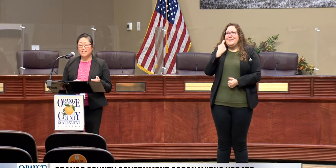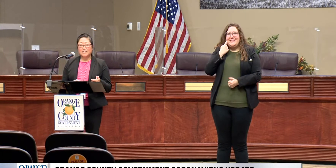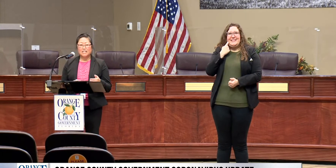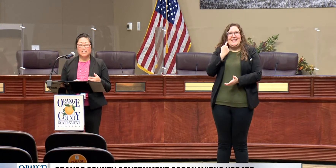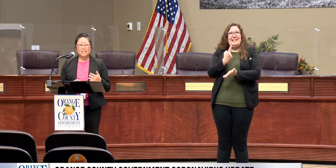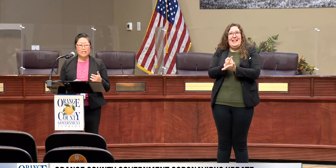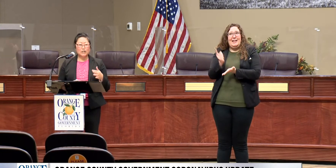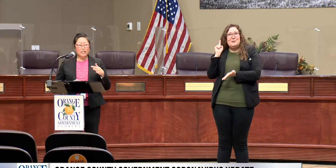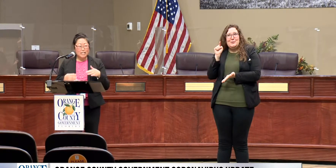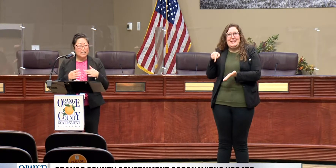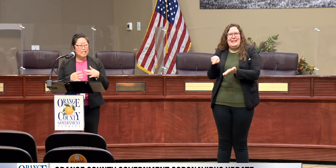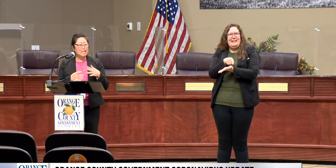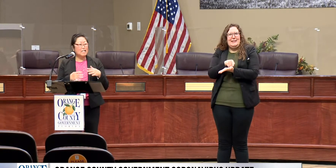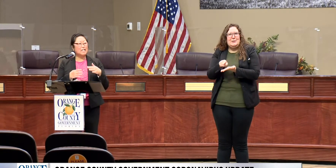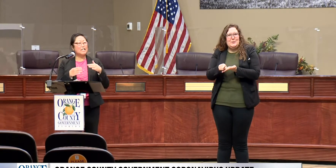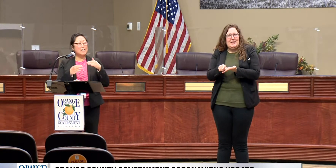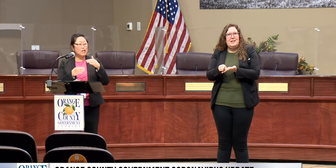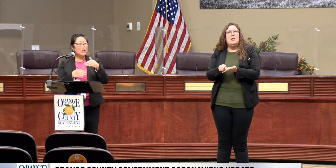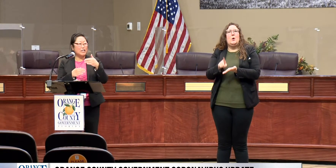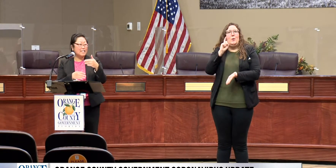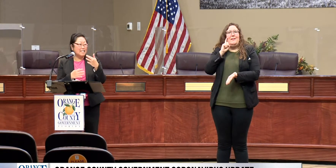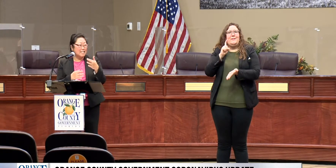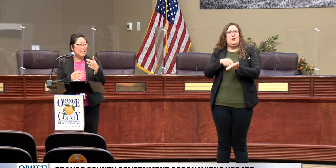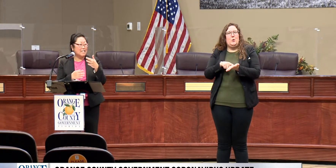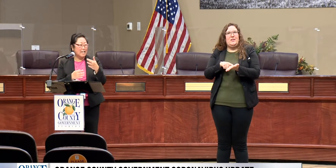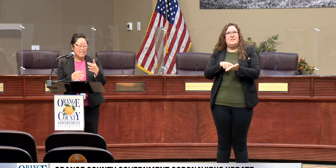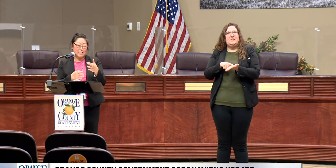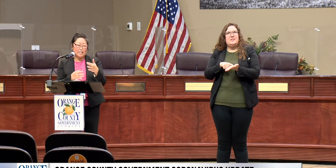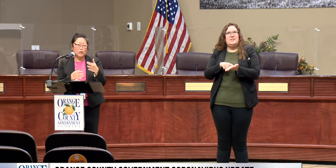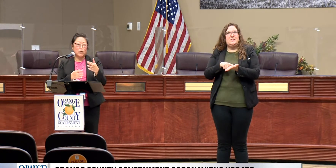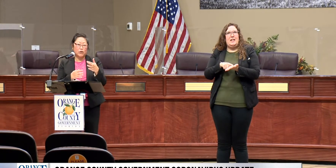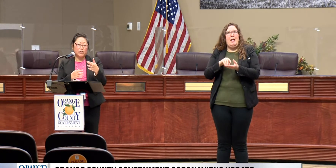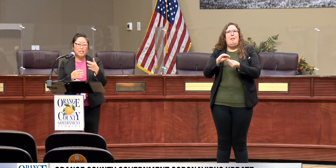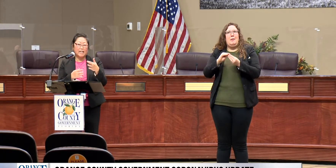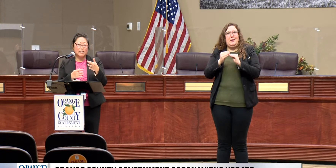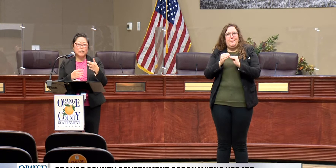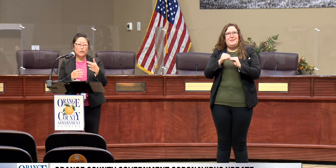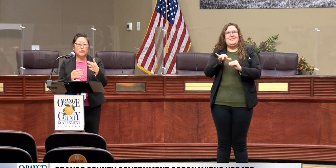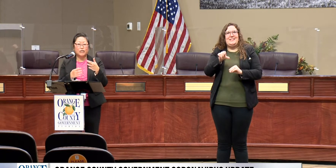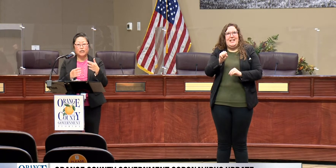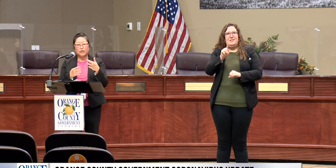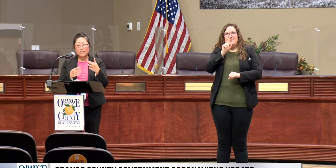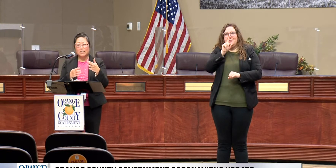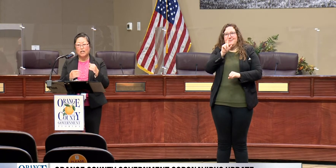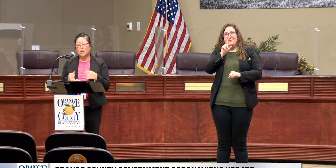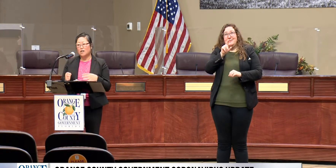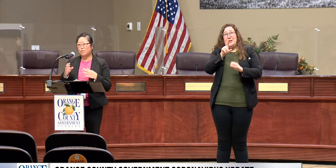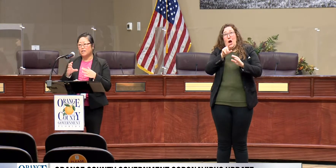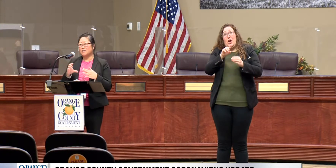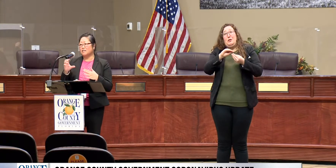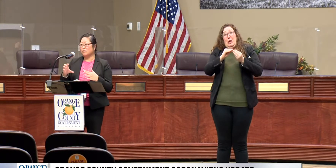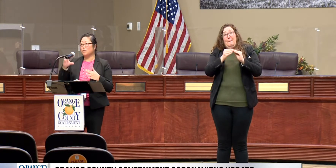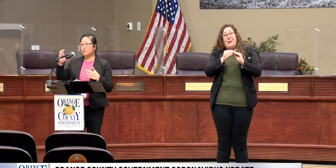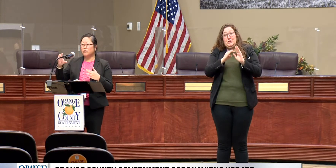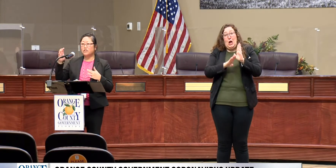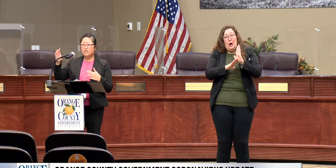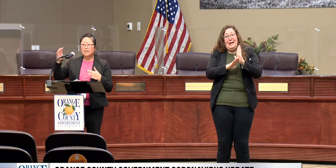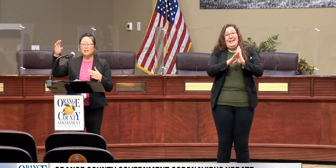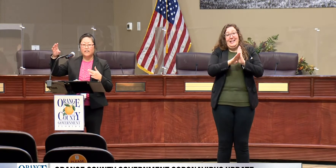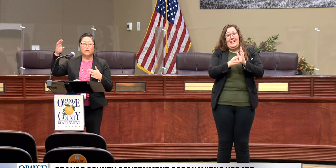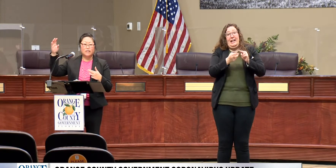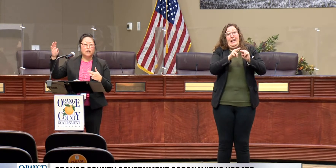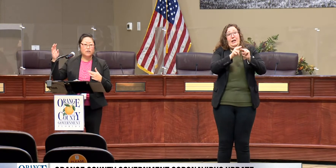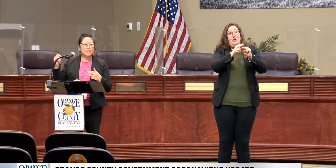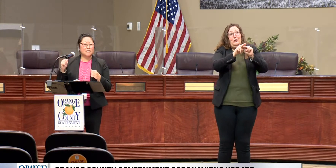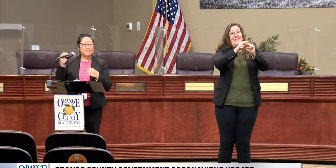have seen a decrease in the increases in cases. So currently, cases are still increasing, but the proportion